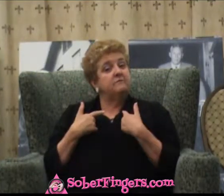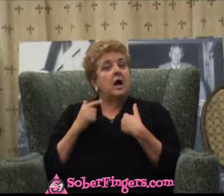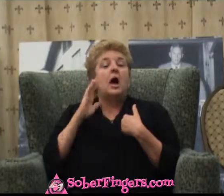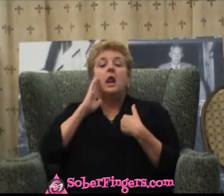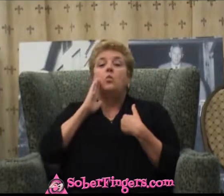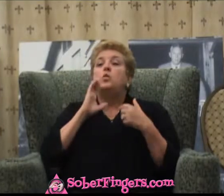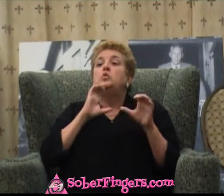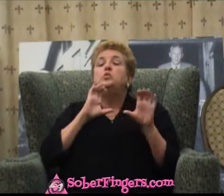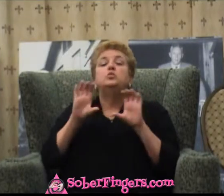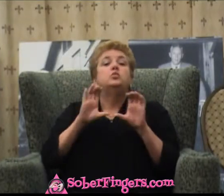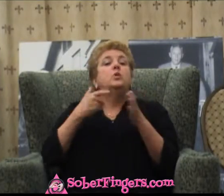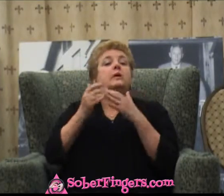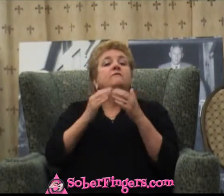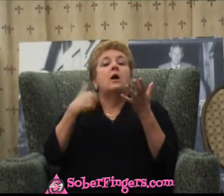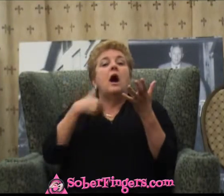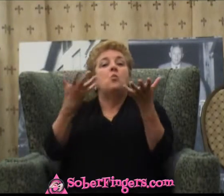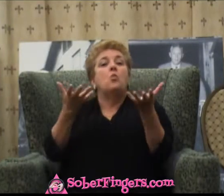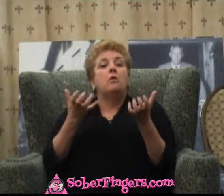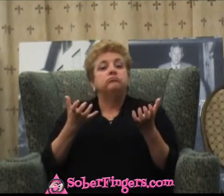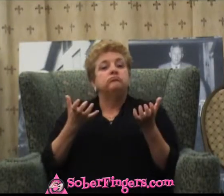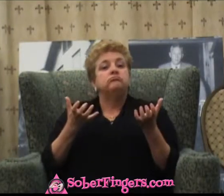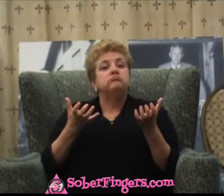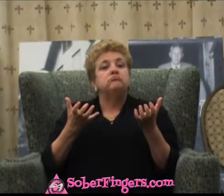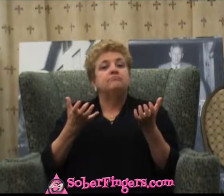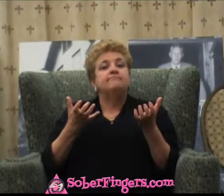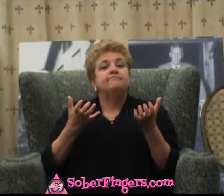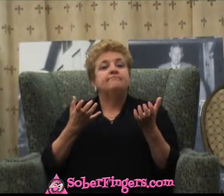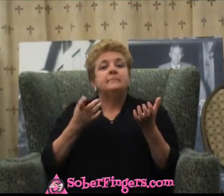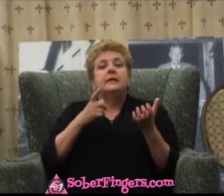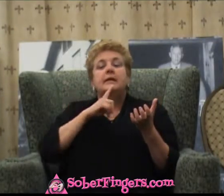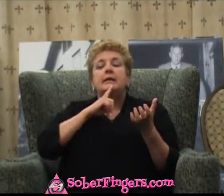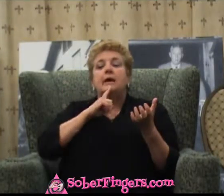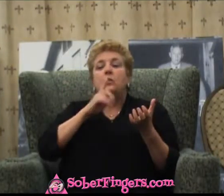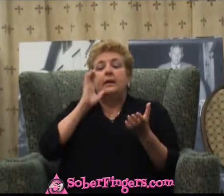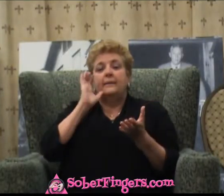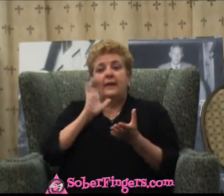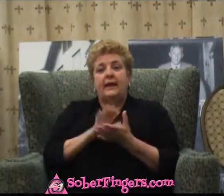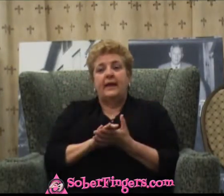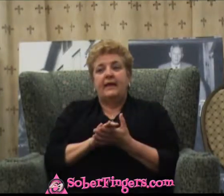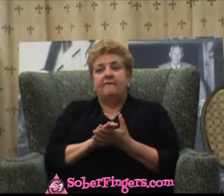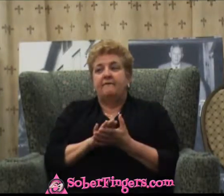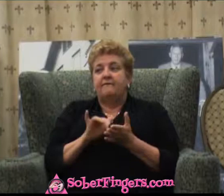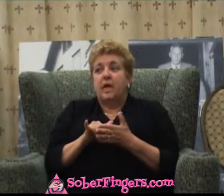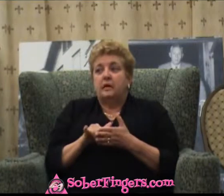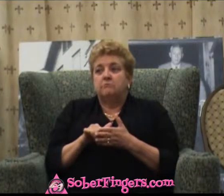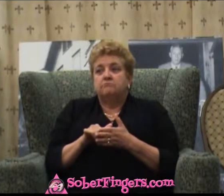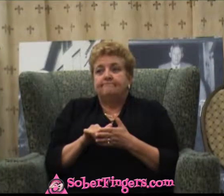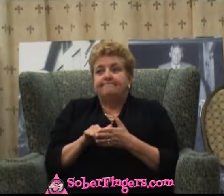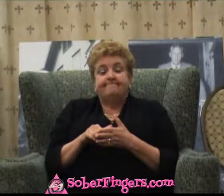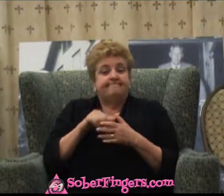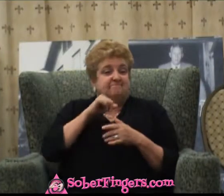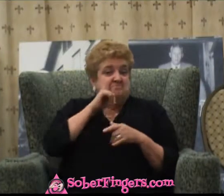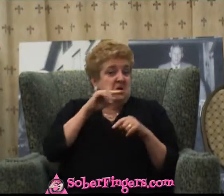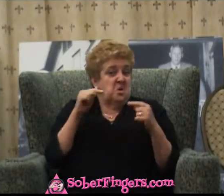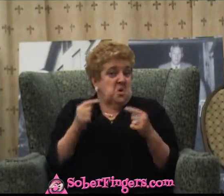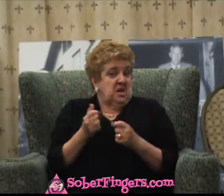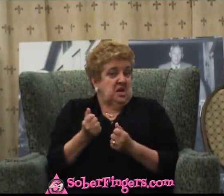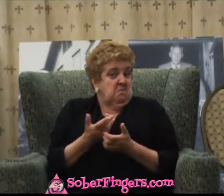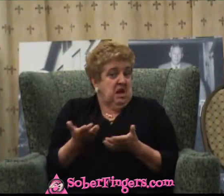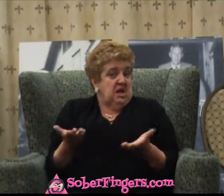I wanted to. And I was truly under the belief that I wasn't hurting anybody. I truly believed that